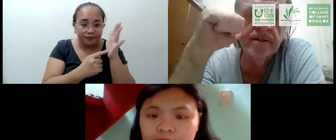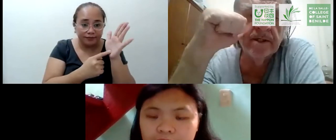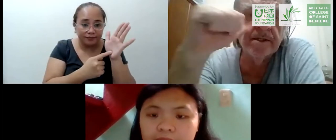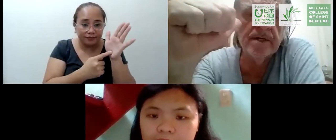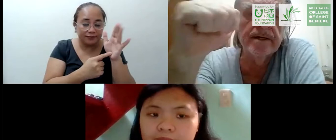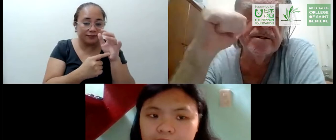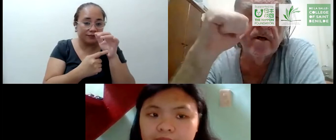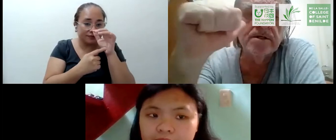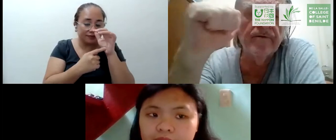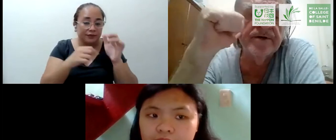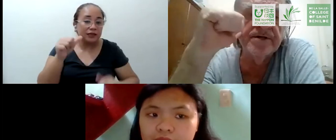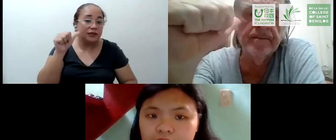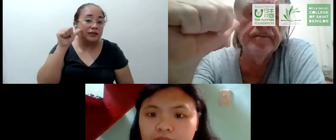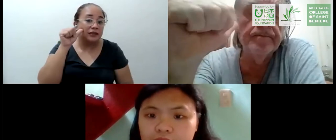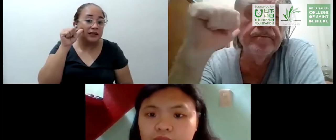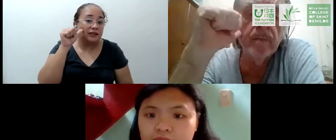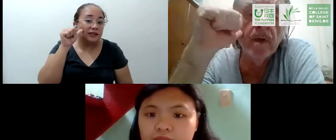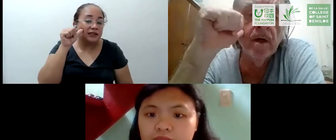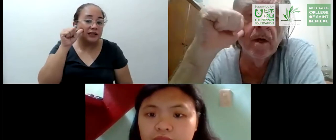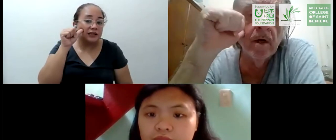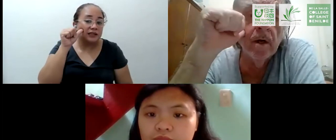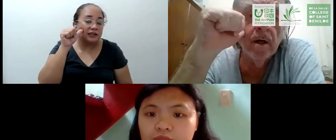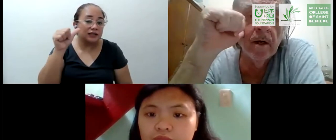whereas this sign starts off the same.